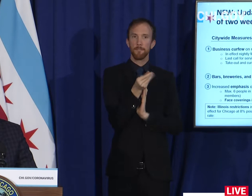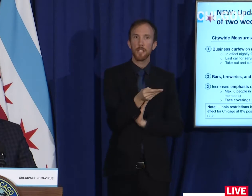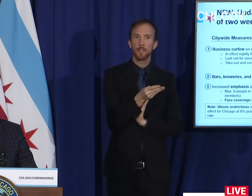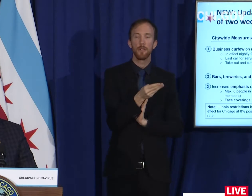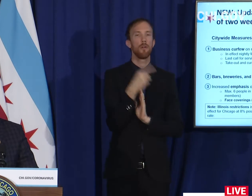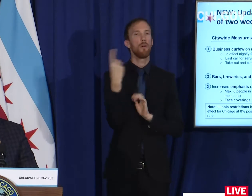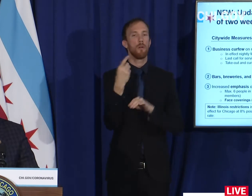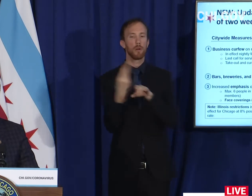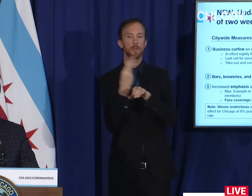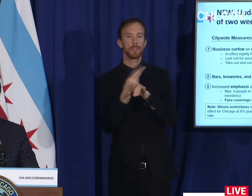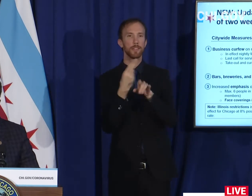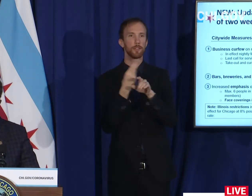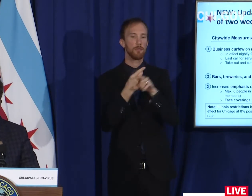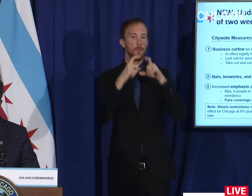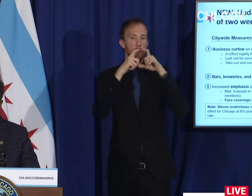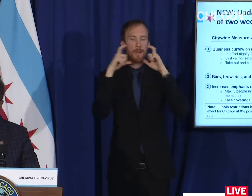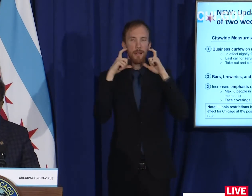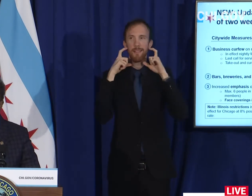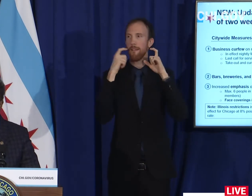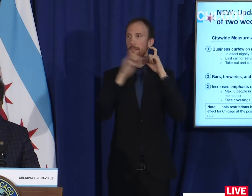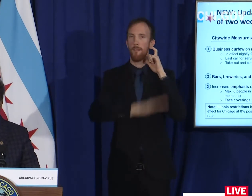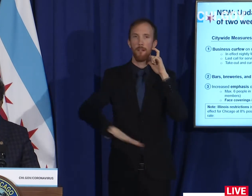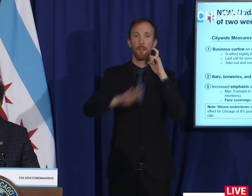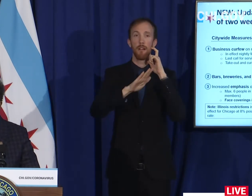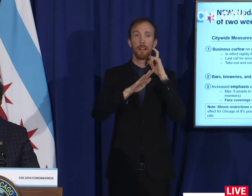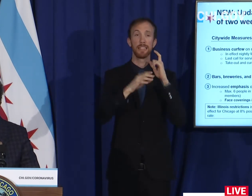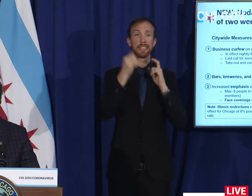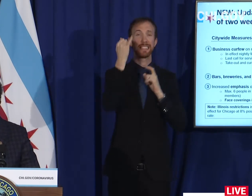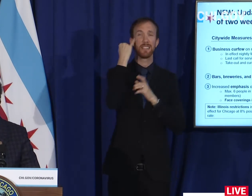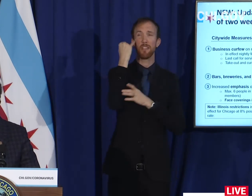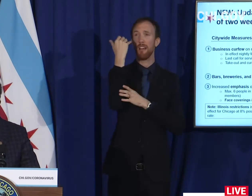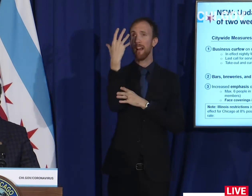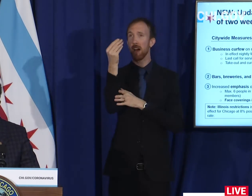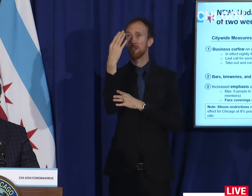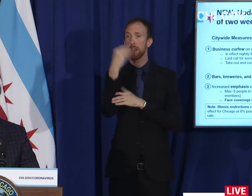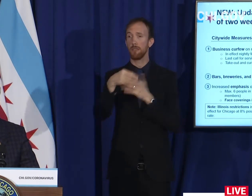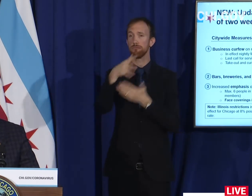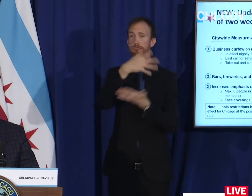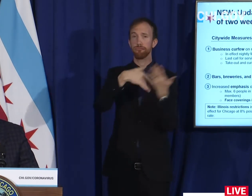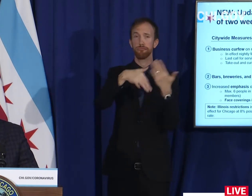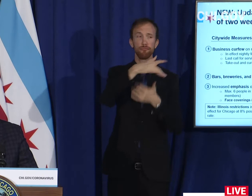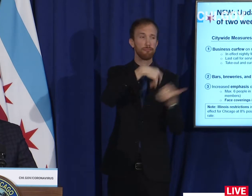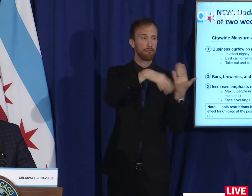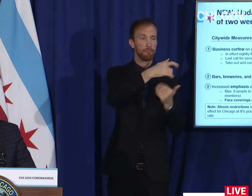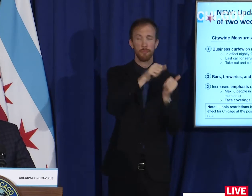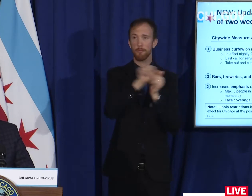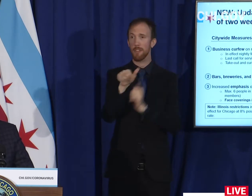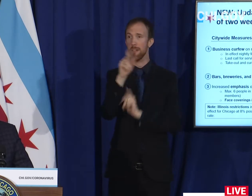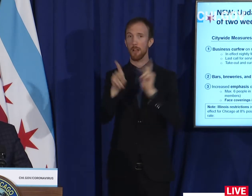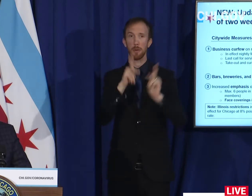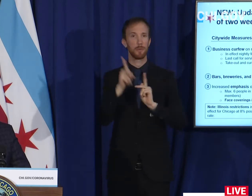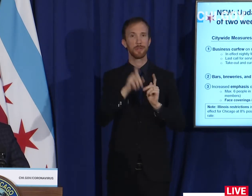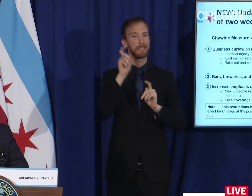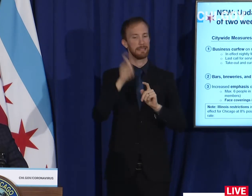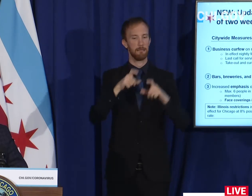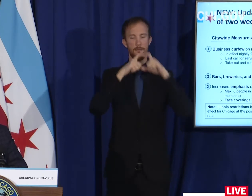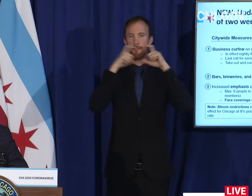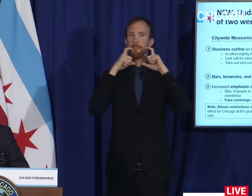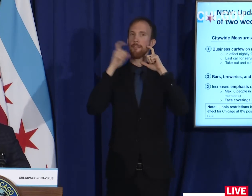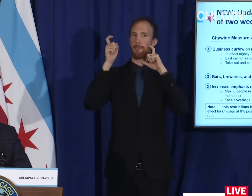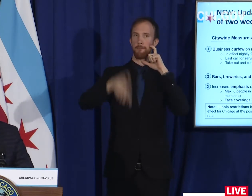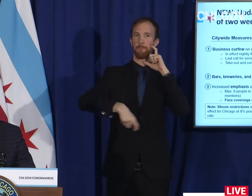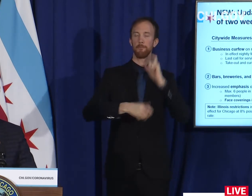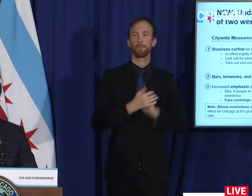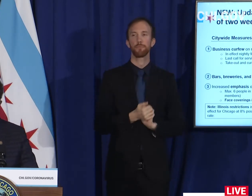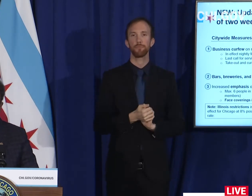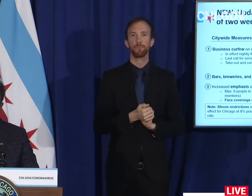and particularly outside when you're socializing, you're coming into contact with other people. However, compounding